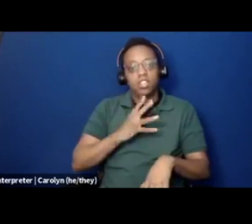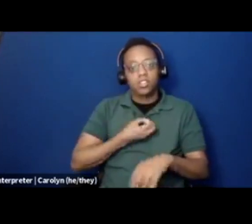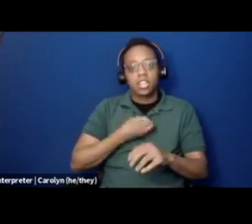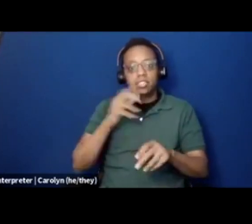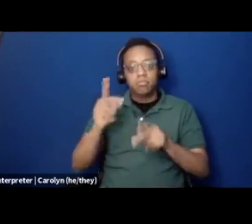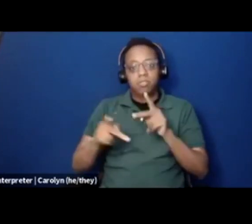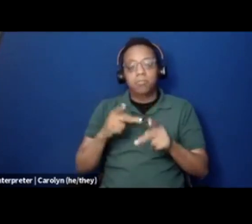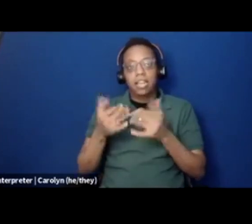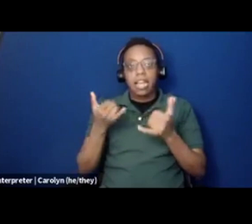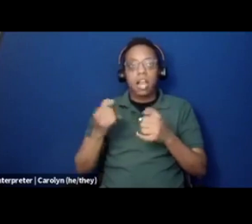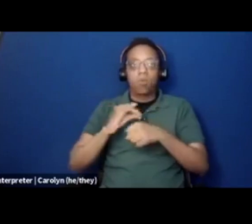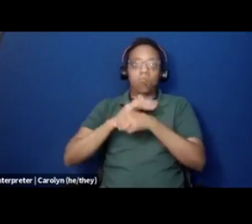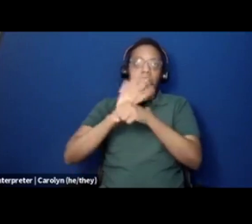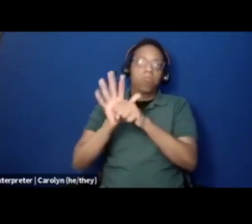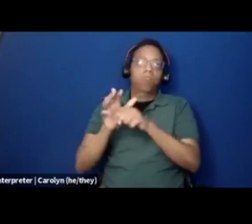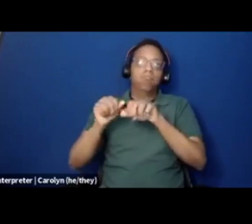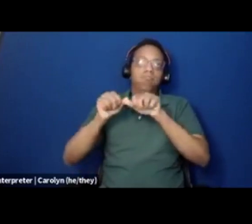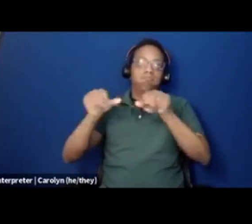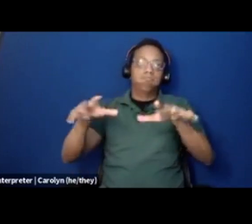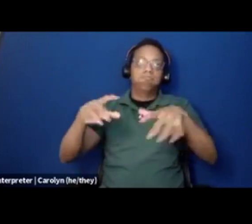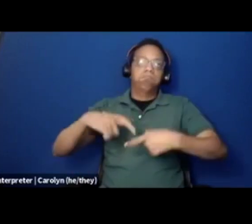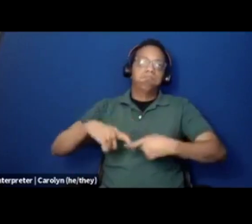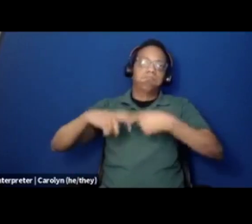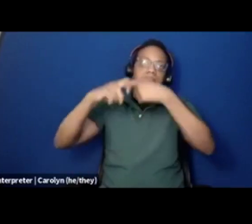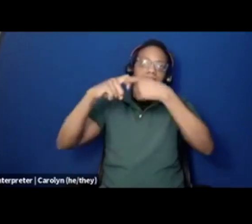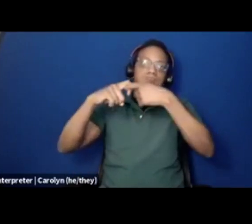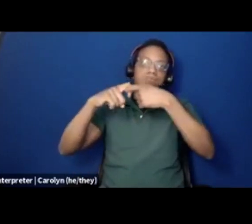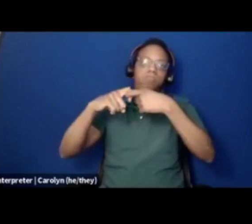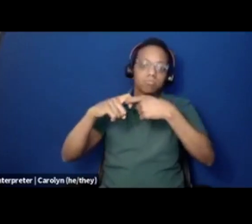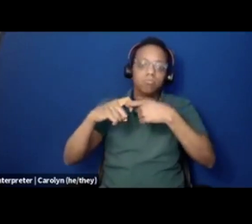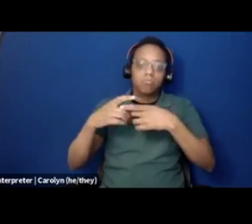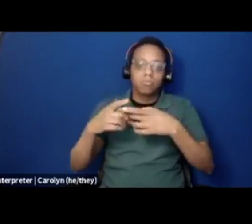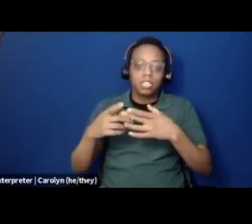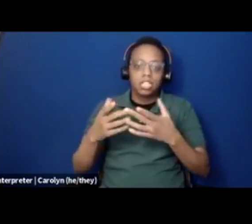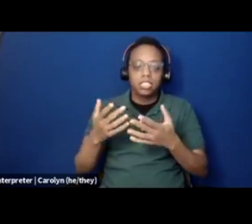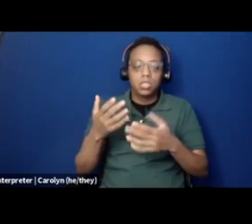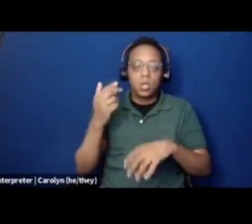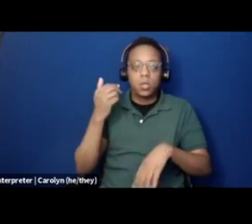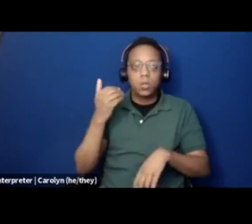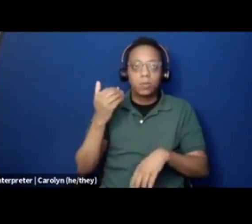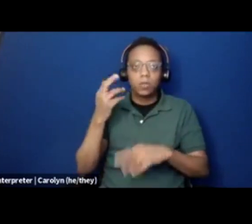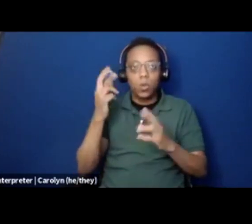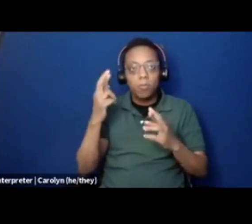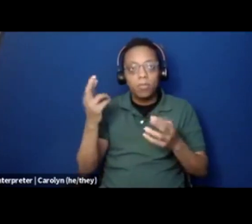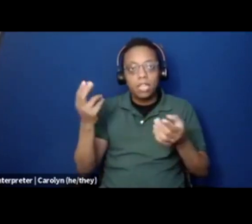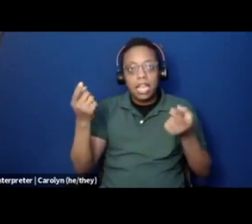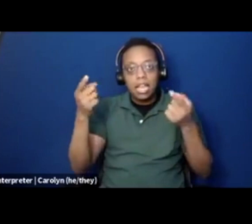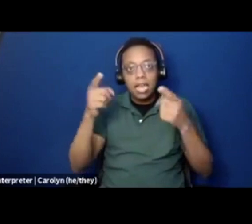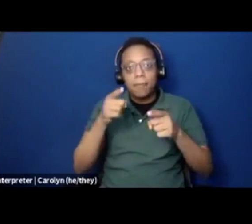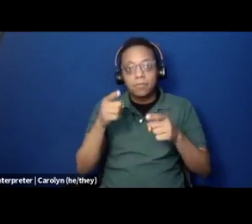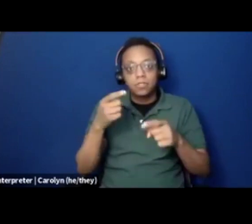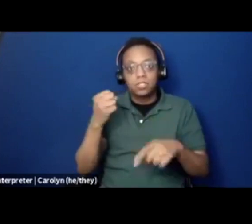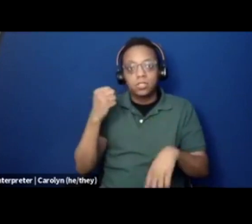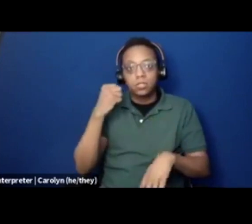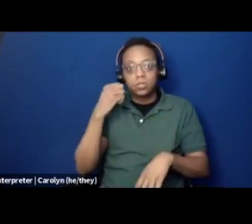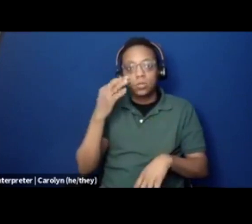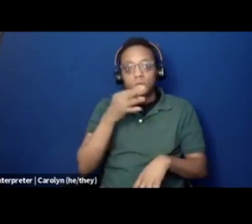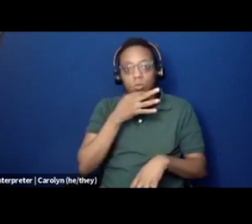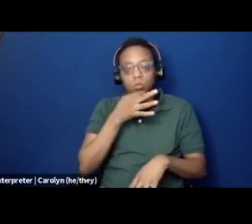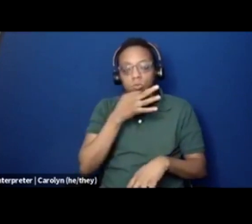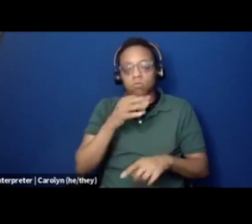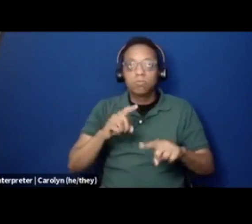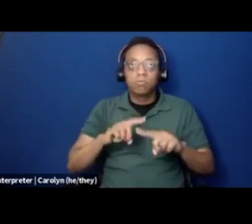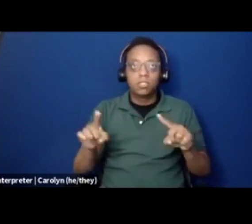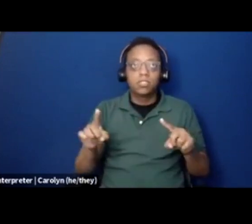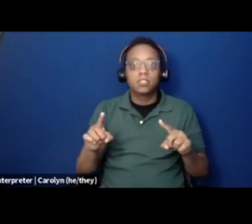but it definitely needs to happen soon. Basically, the way it would work is, I guess more of the trans community would be